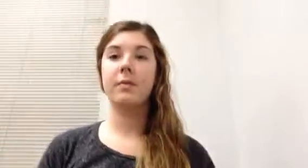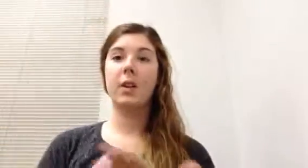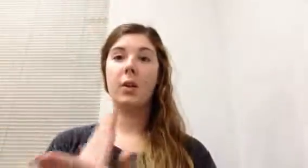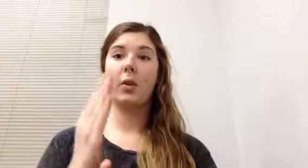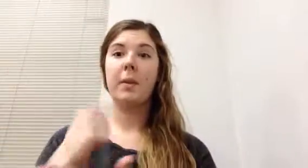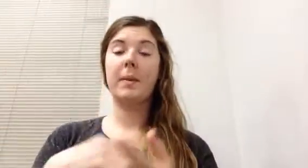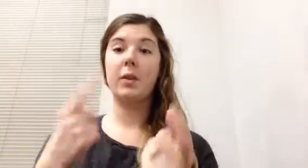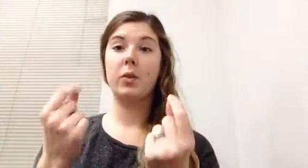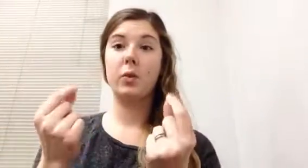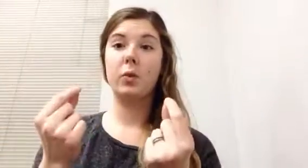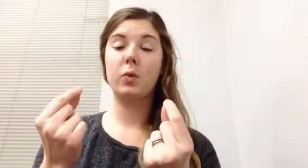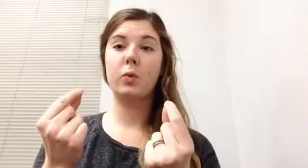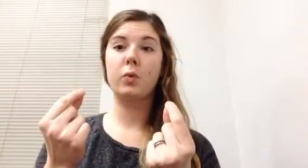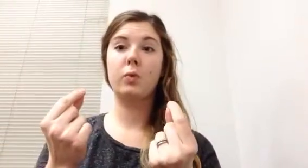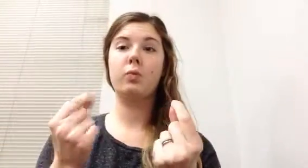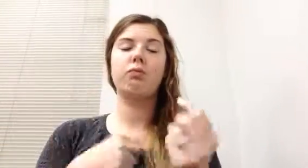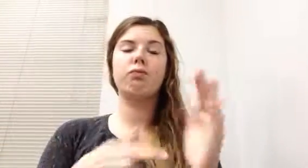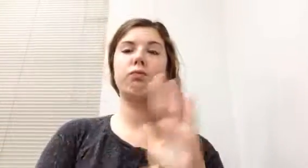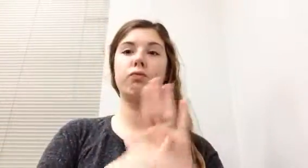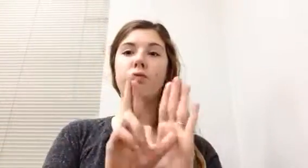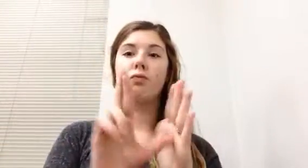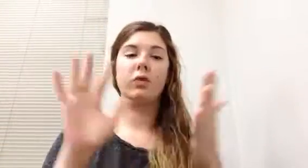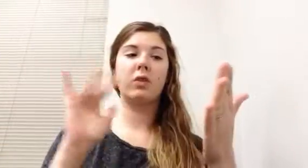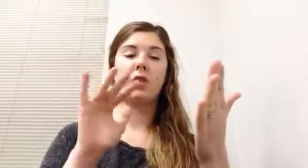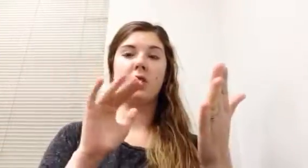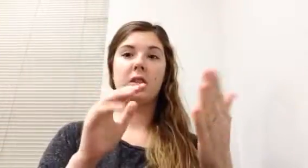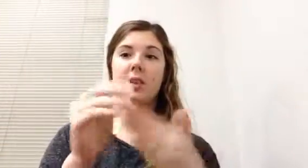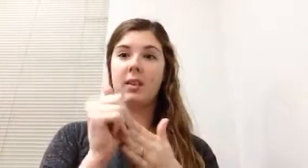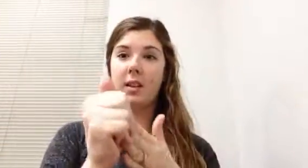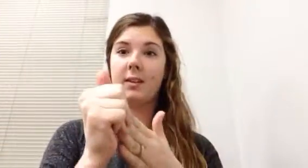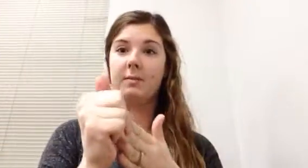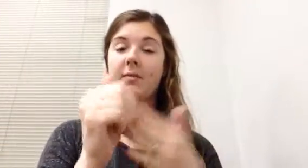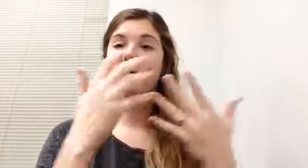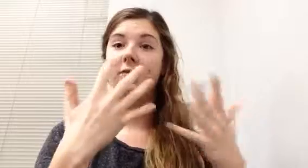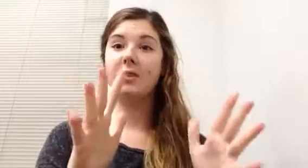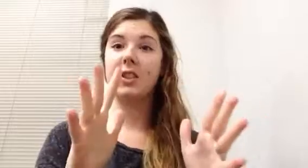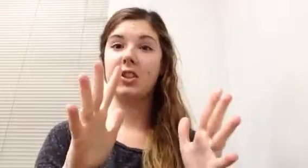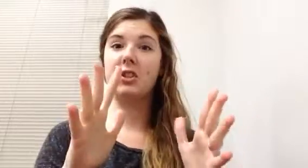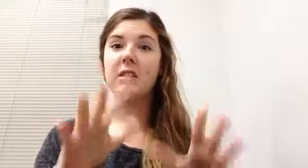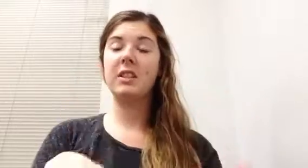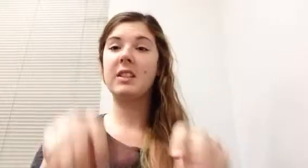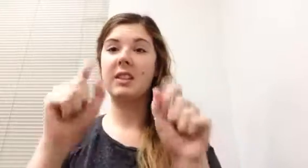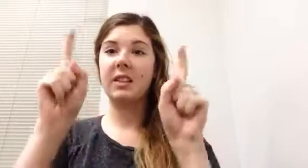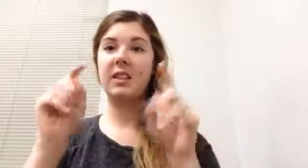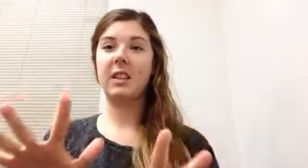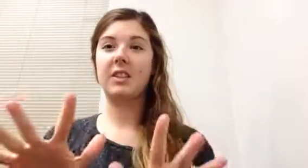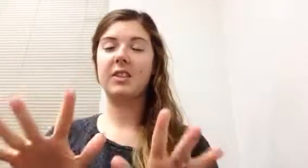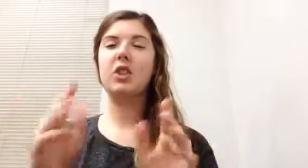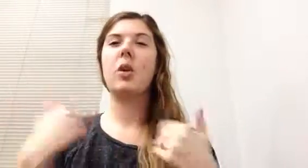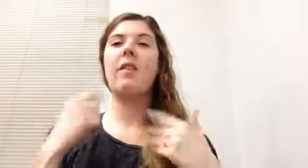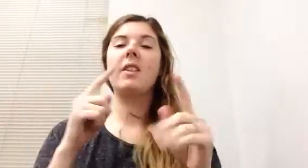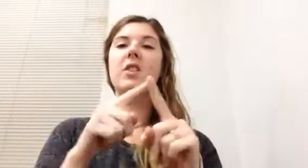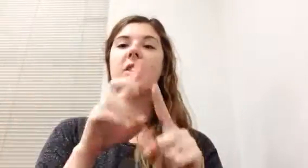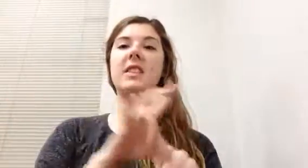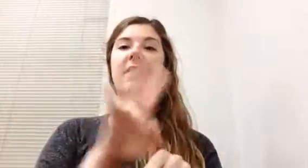Then we're going to go ahead and take the test. You have until 7:30 to complete your exam. It has to be done by then so I can grade them.